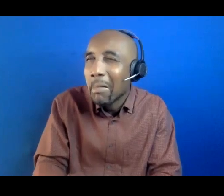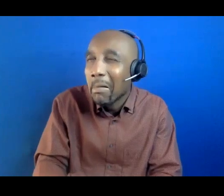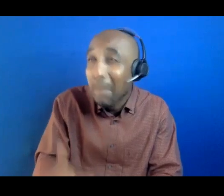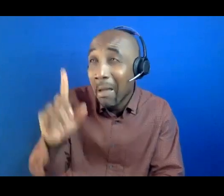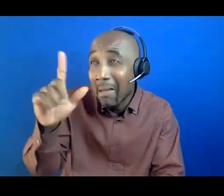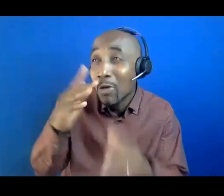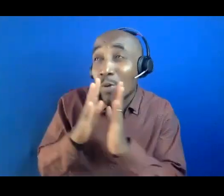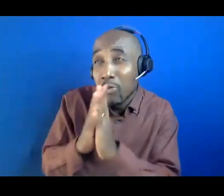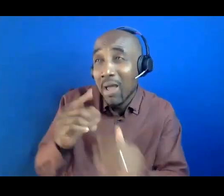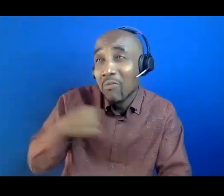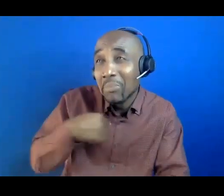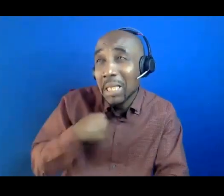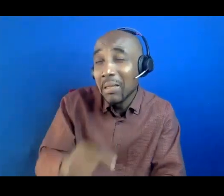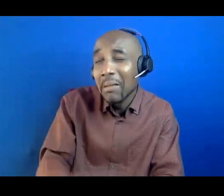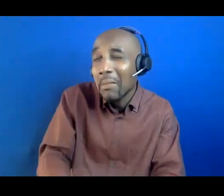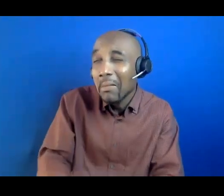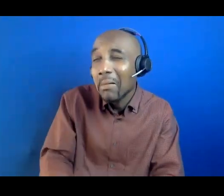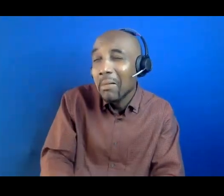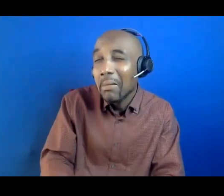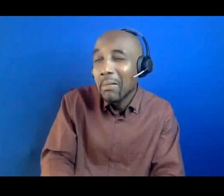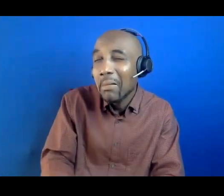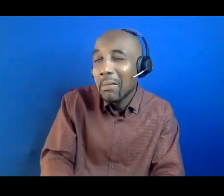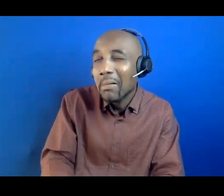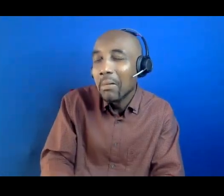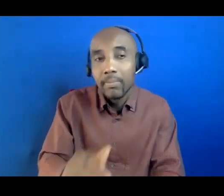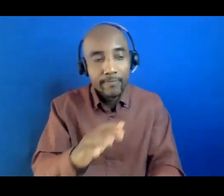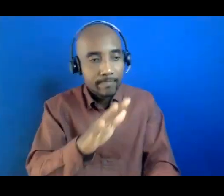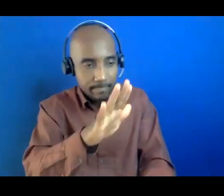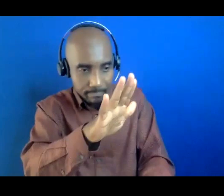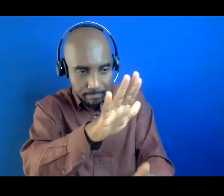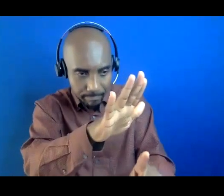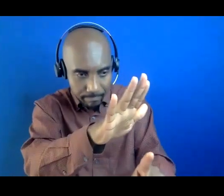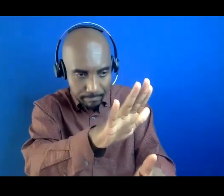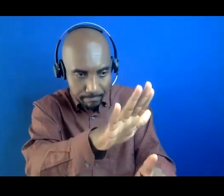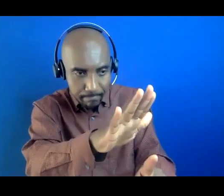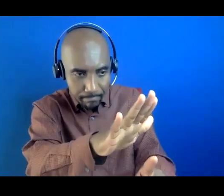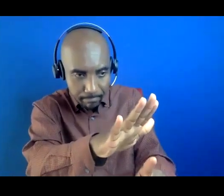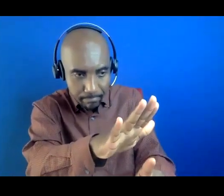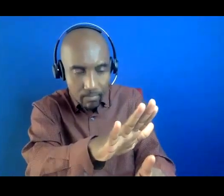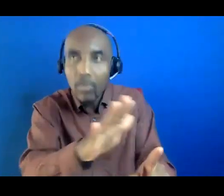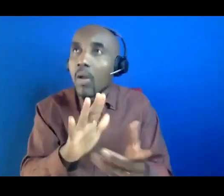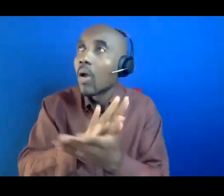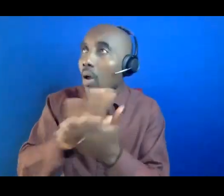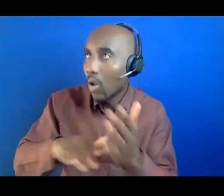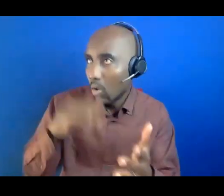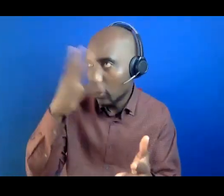for me." And John Wimber laid a hand on her and prayed, "Come, Holy Spirit," and asked for